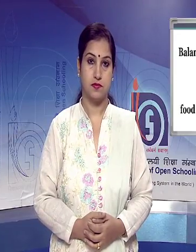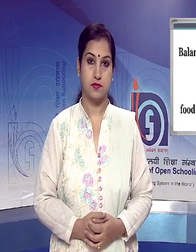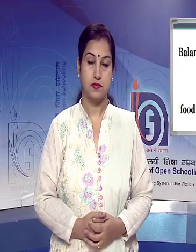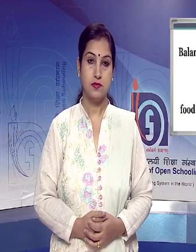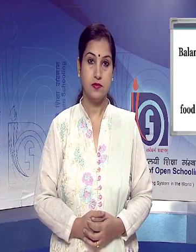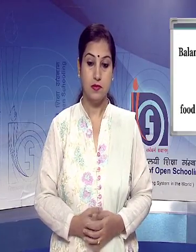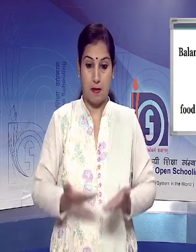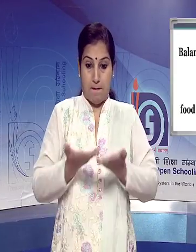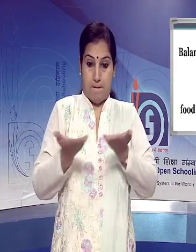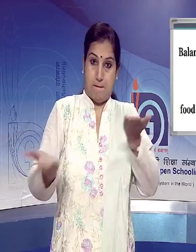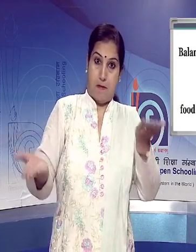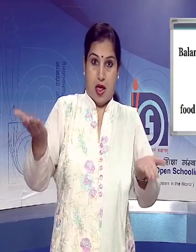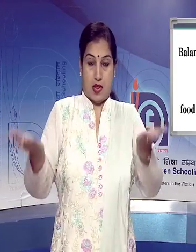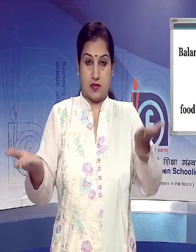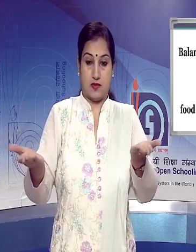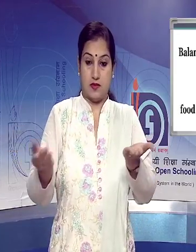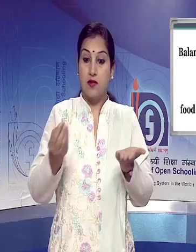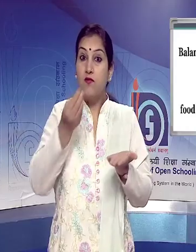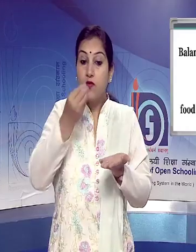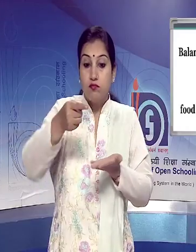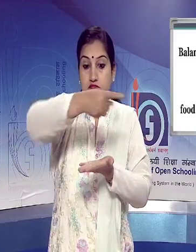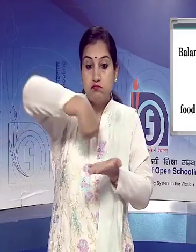Balanced diet is very important,